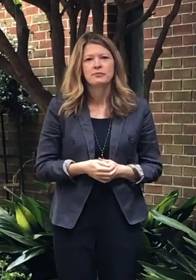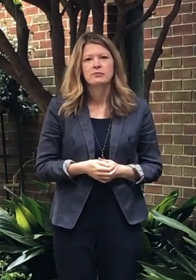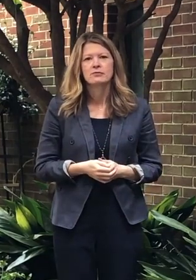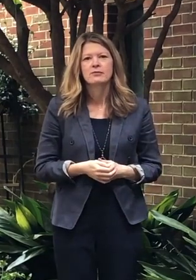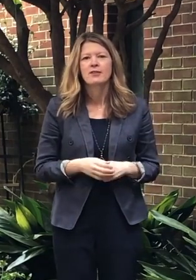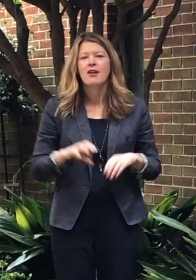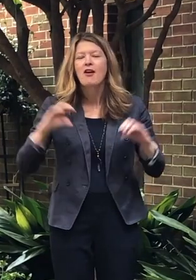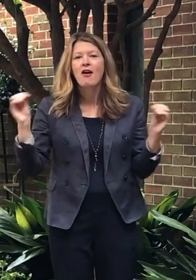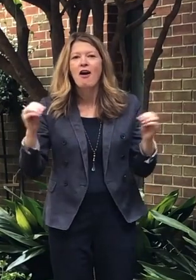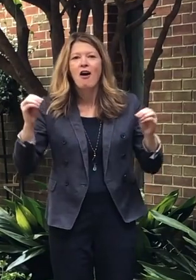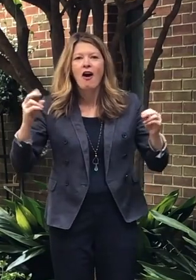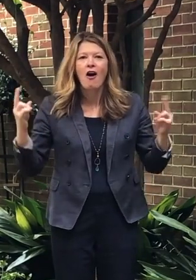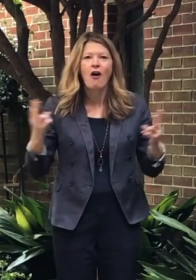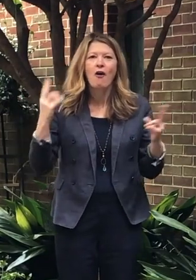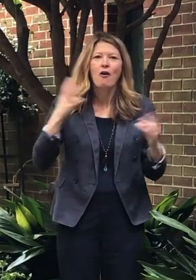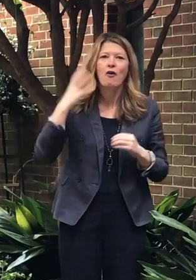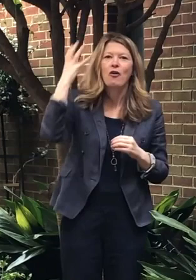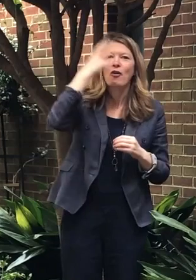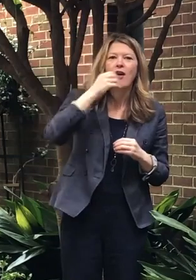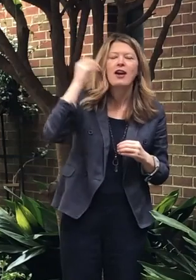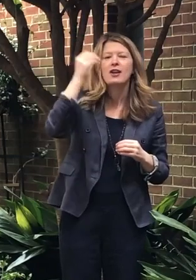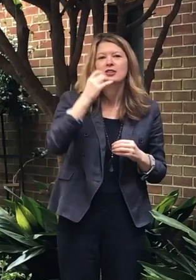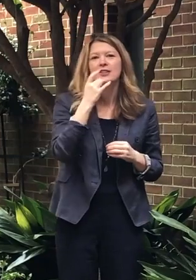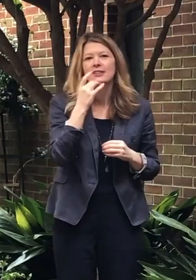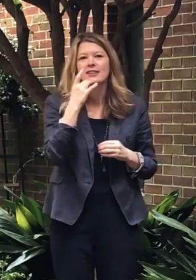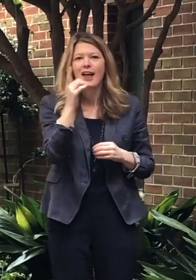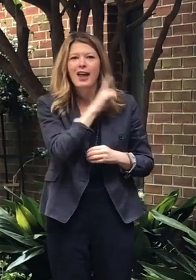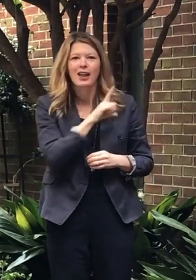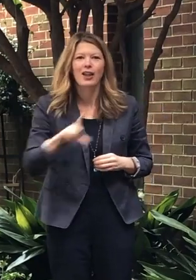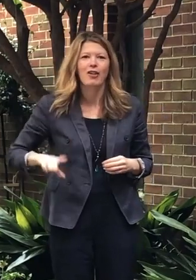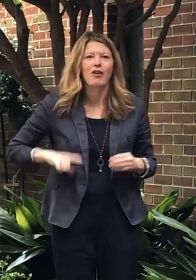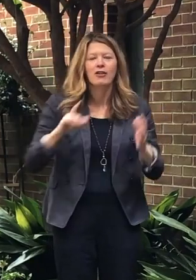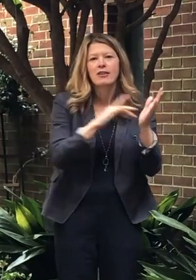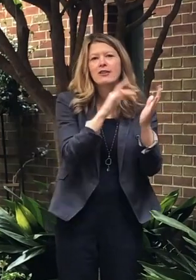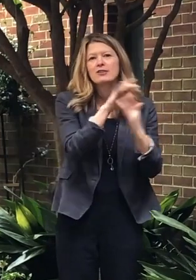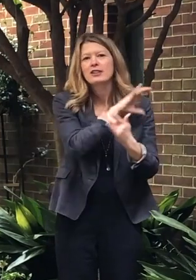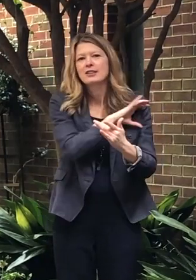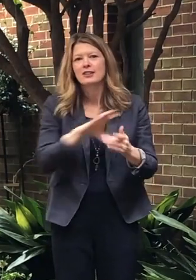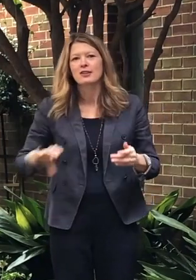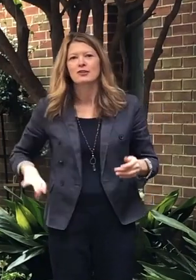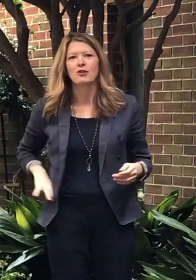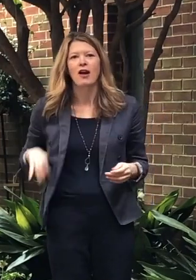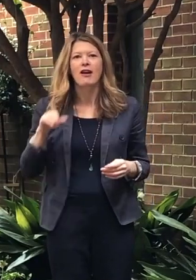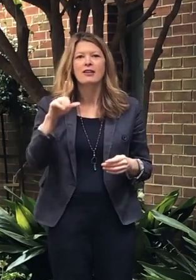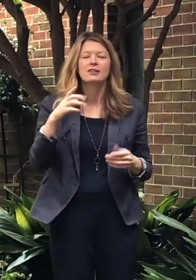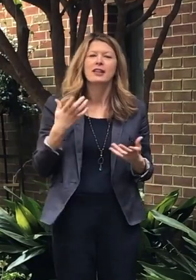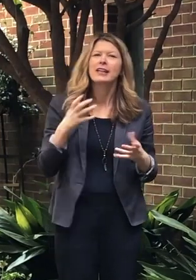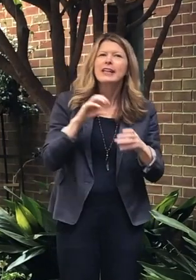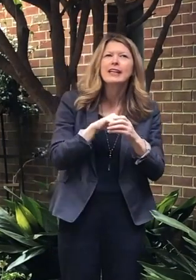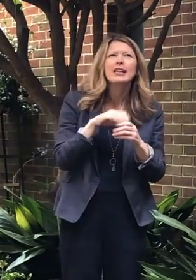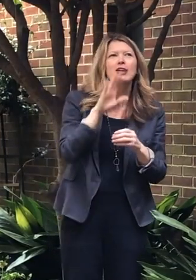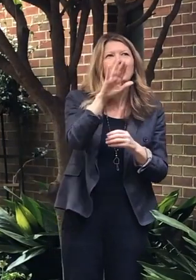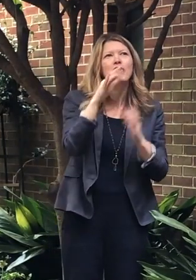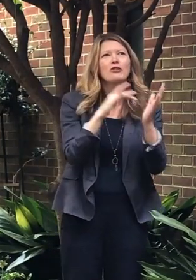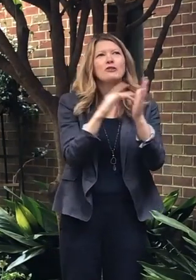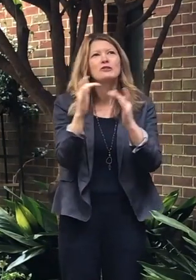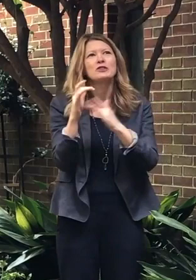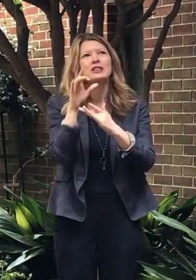O gracious light, Lord Jesus Christ, in you